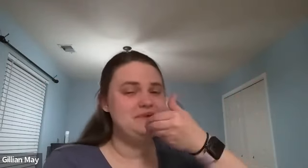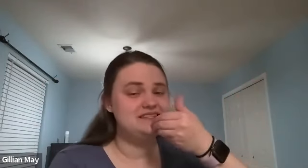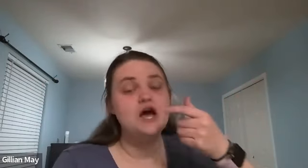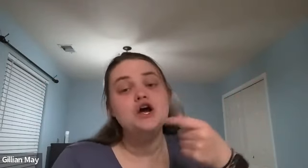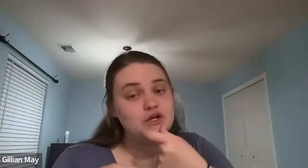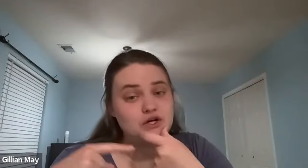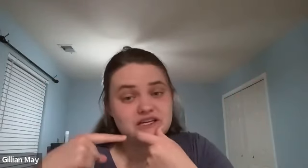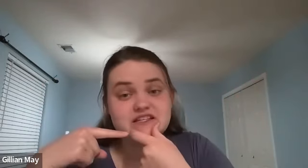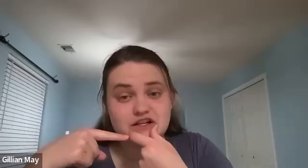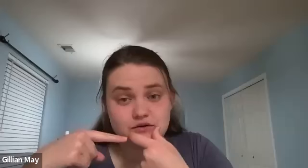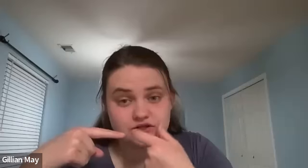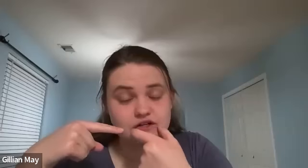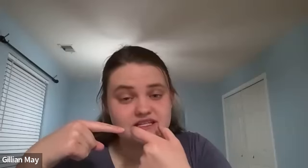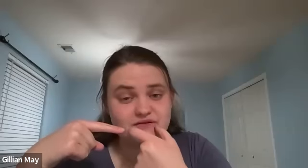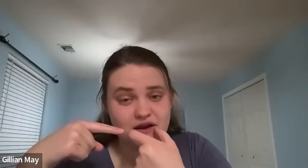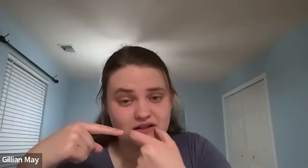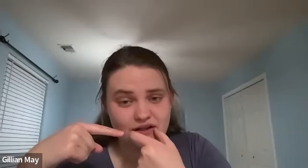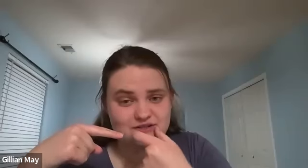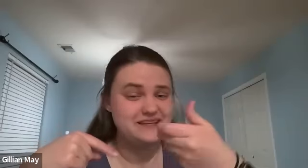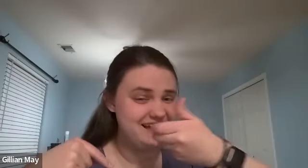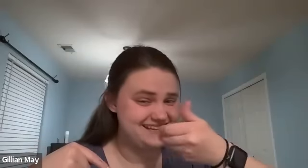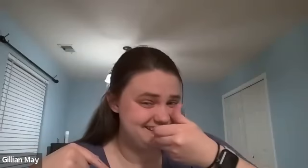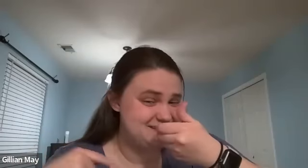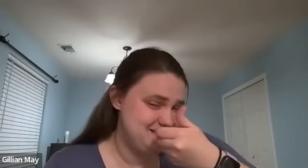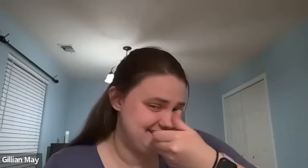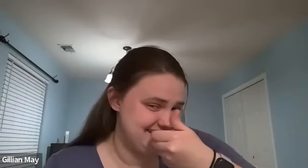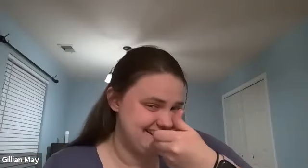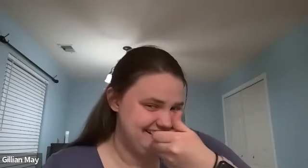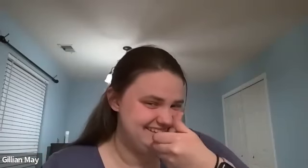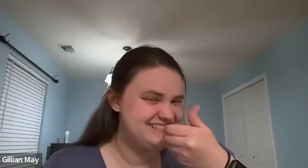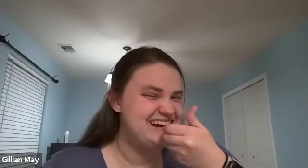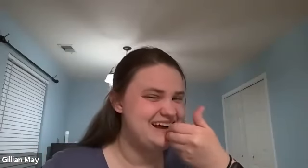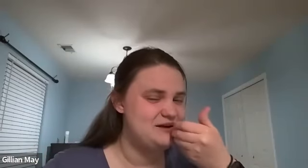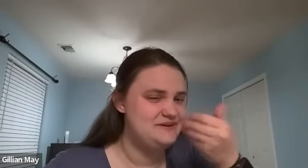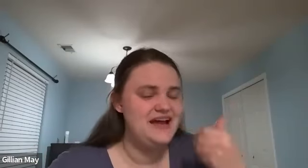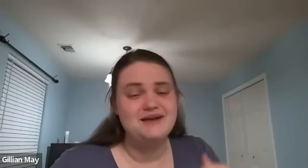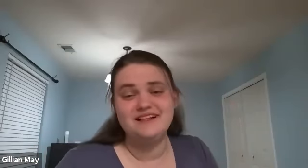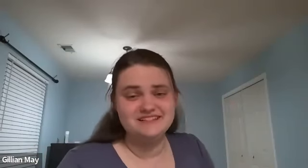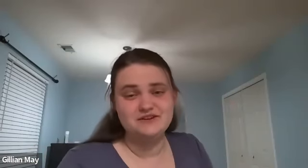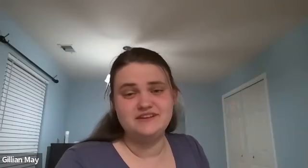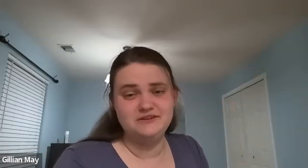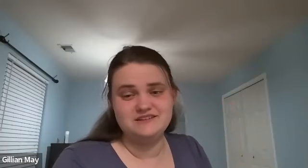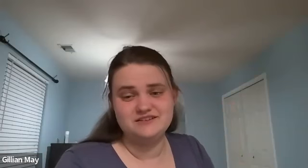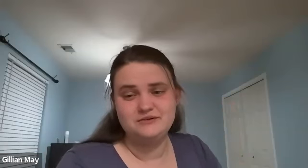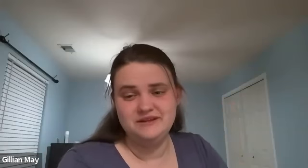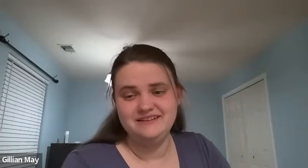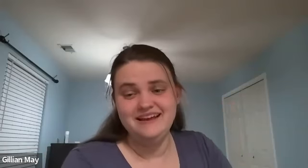pizza. Cookie is close. Cookie is very close, but yes, pizza. Good job. I'm glad to know that you guys also immediately.